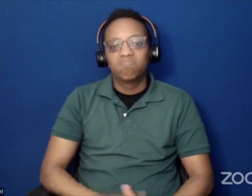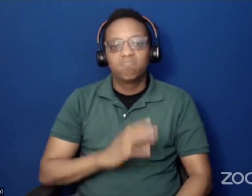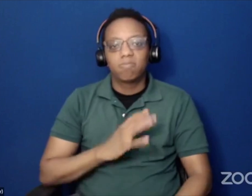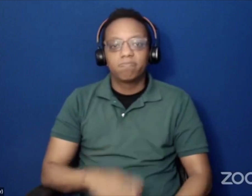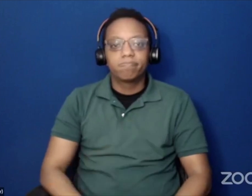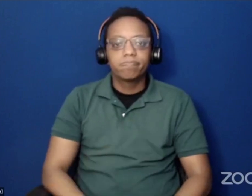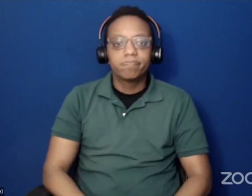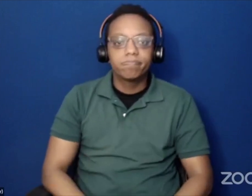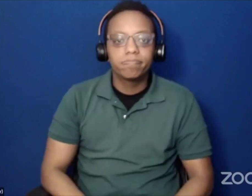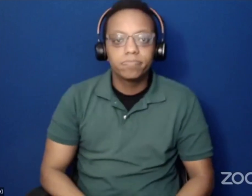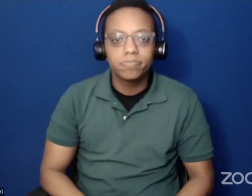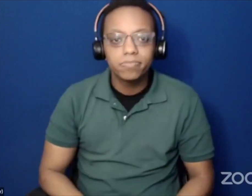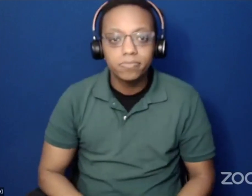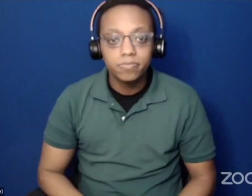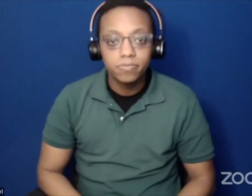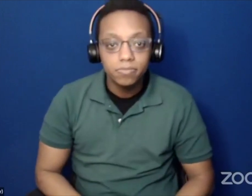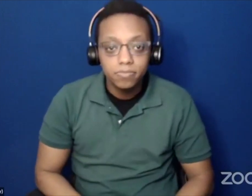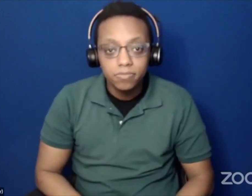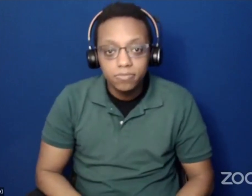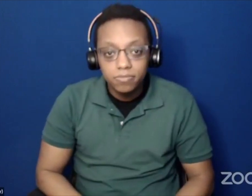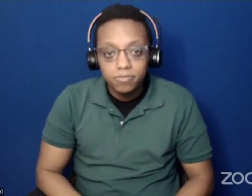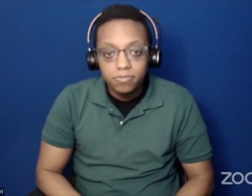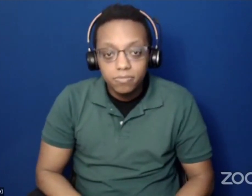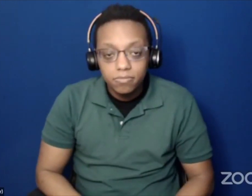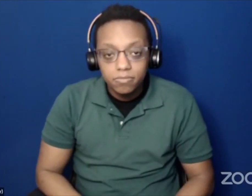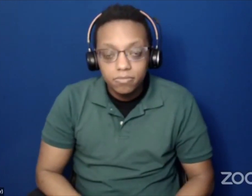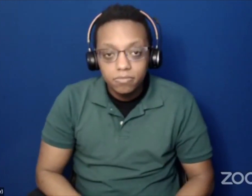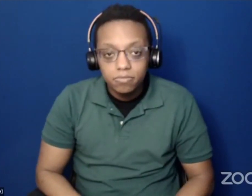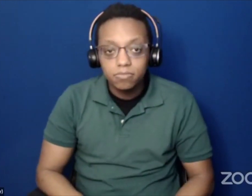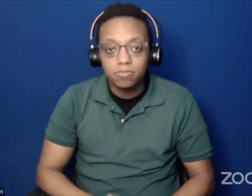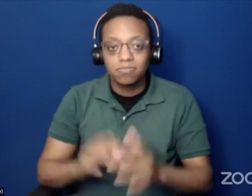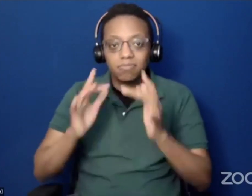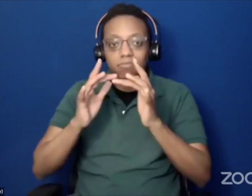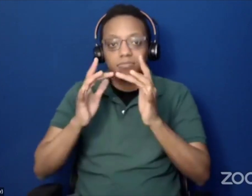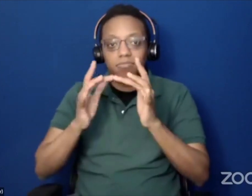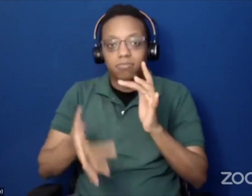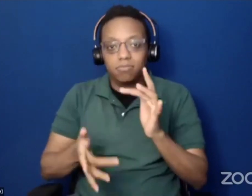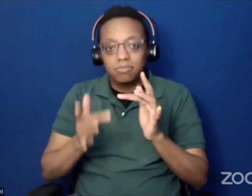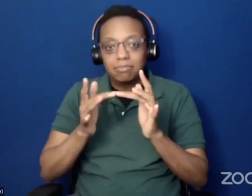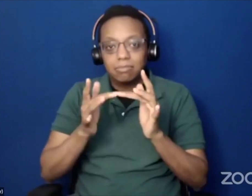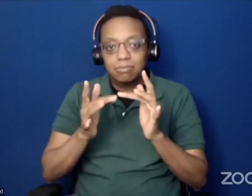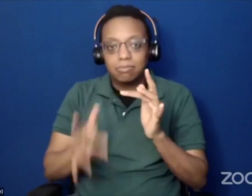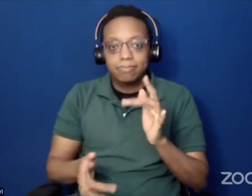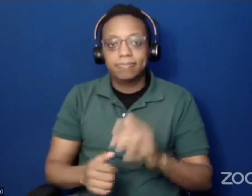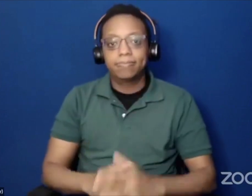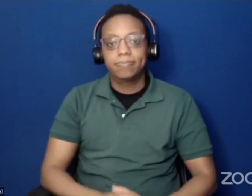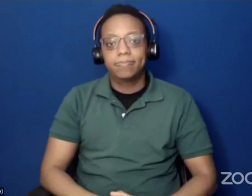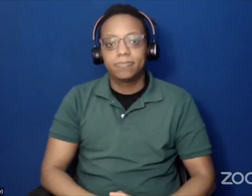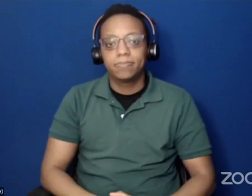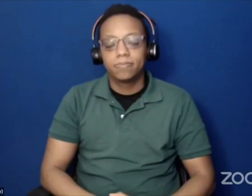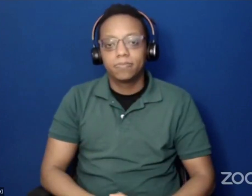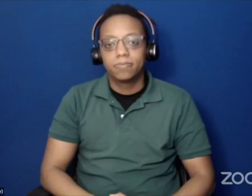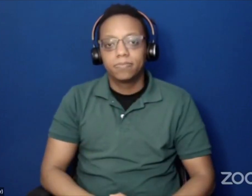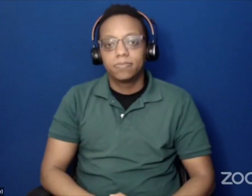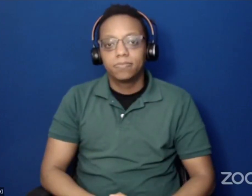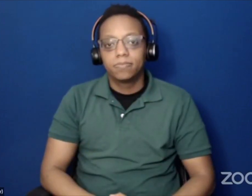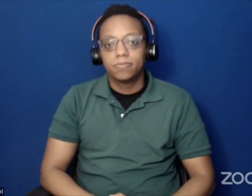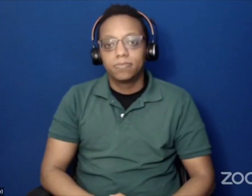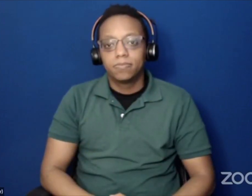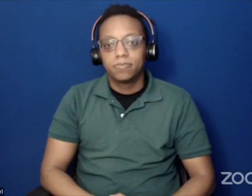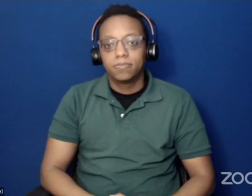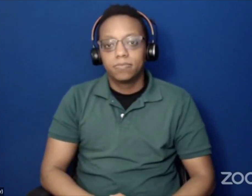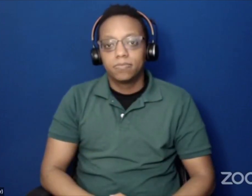Understanding that the state has failed its duty in